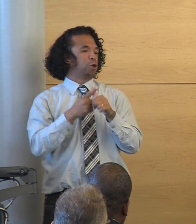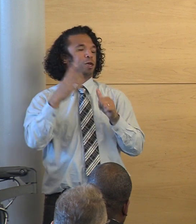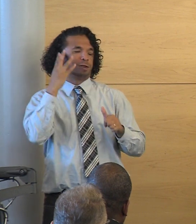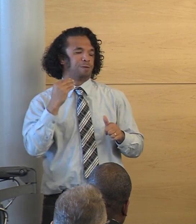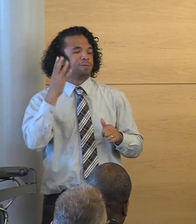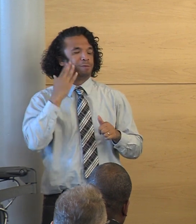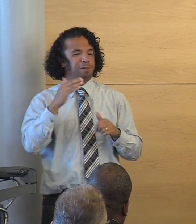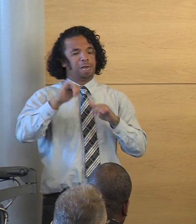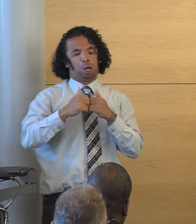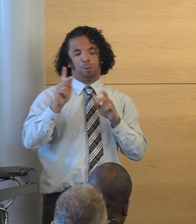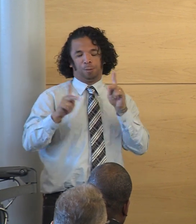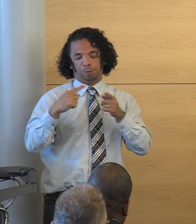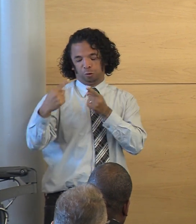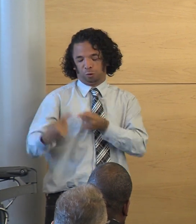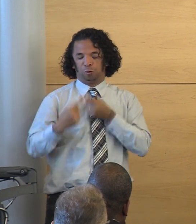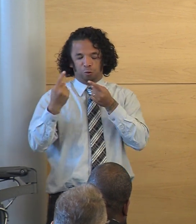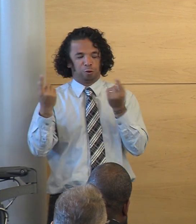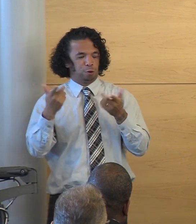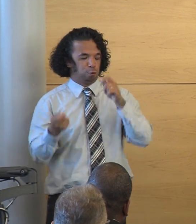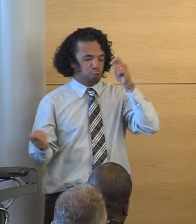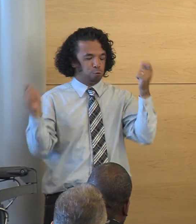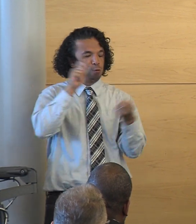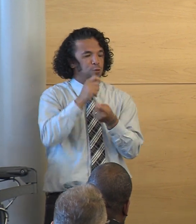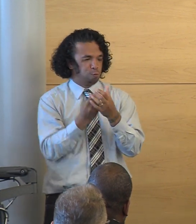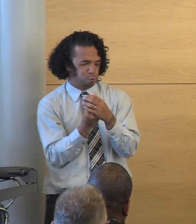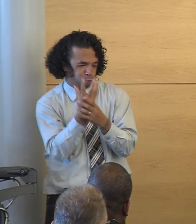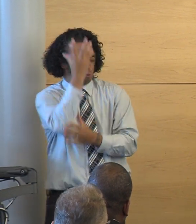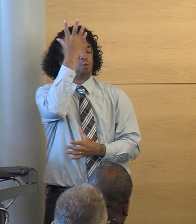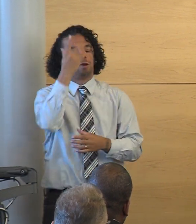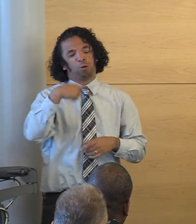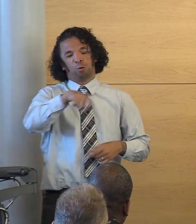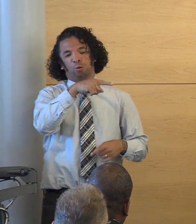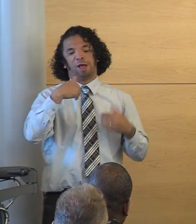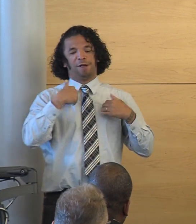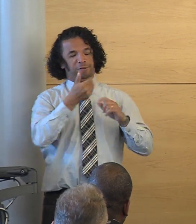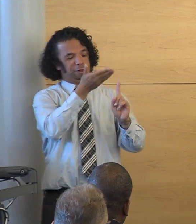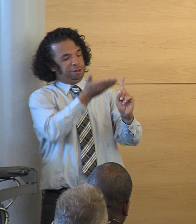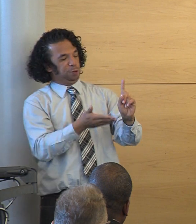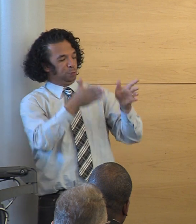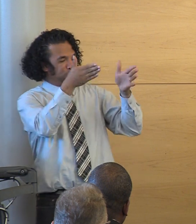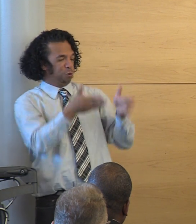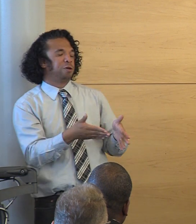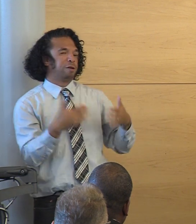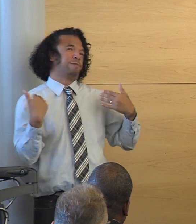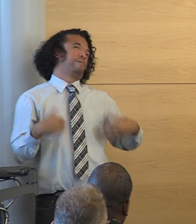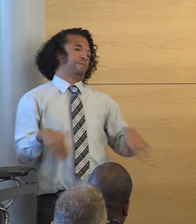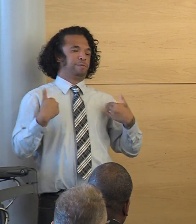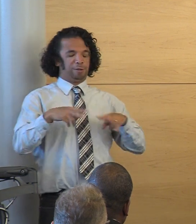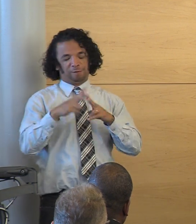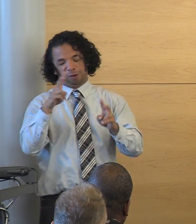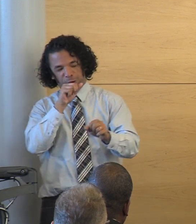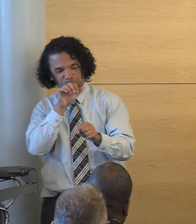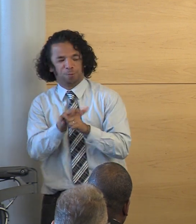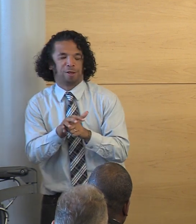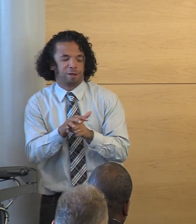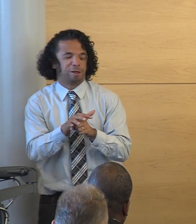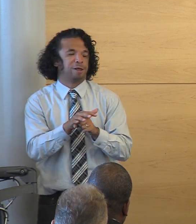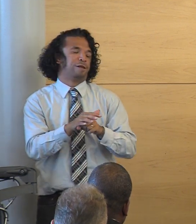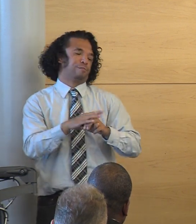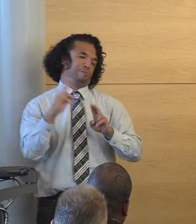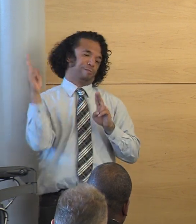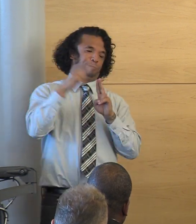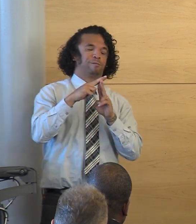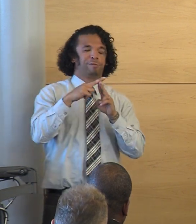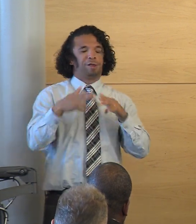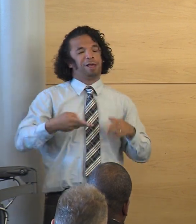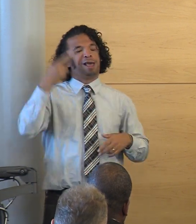in this city of ours as it grows and changes. And so you have this person here who is really committed to the very best and